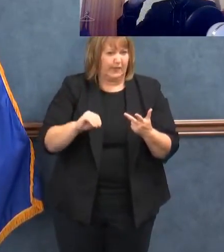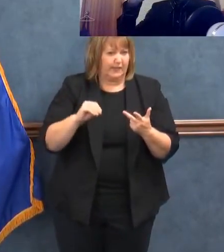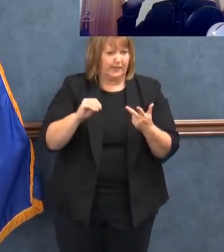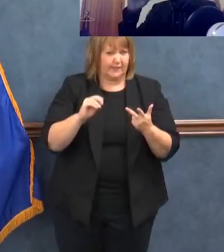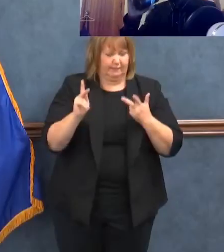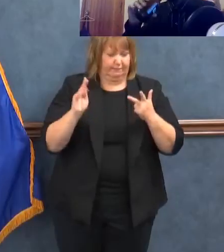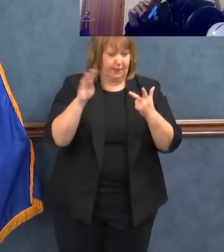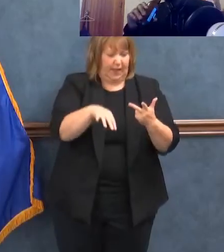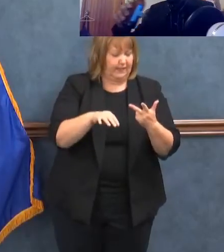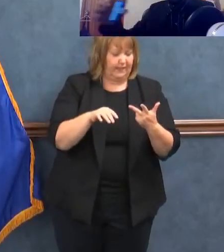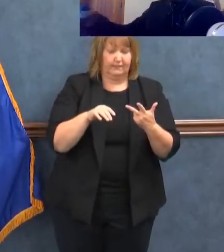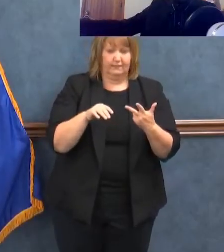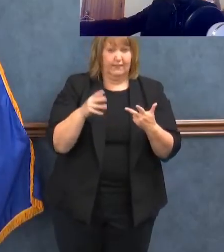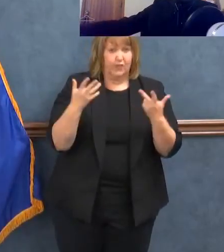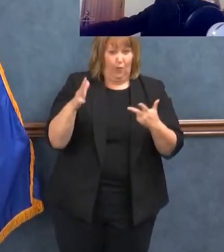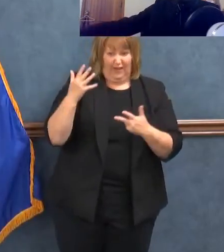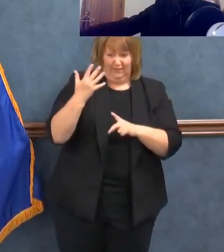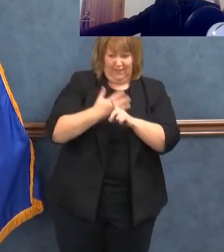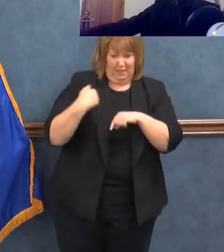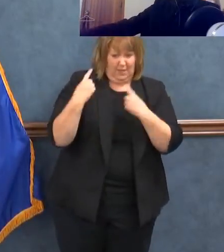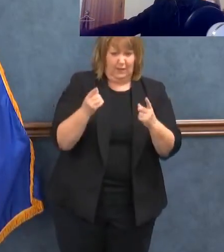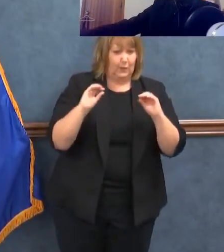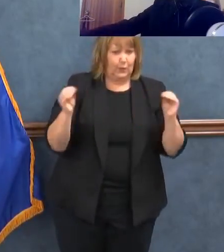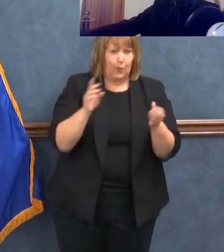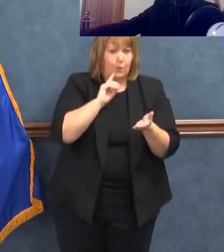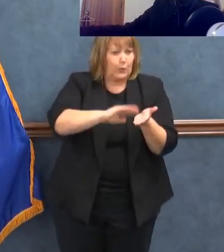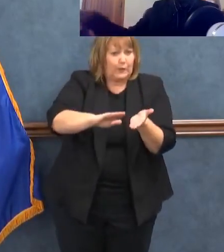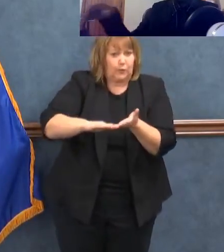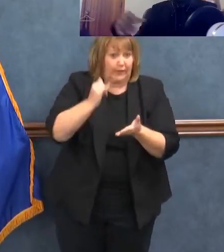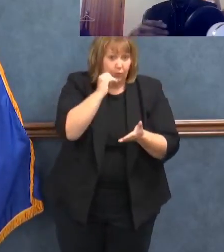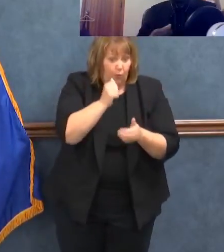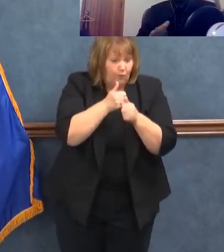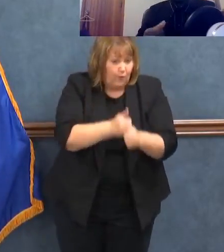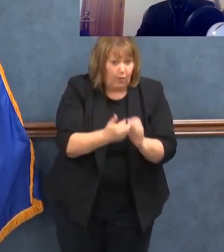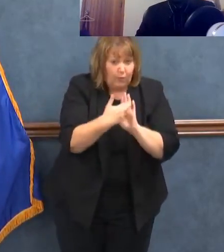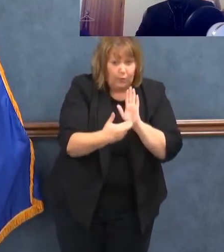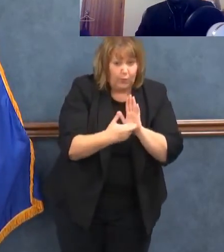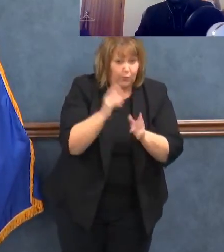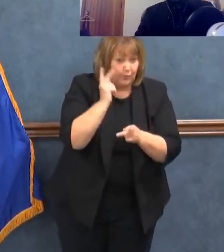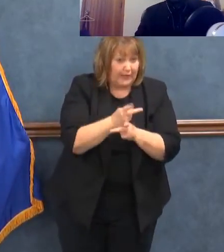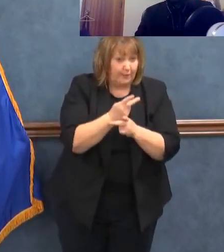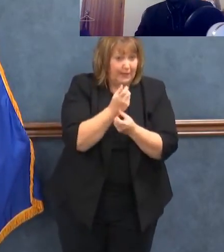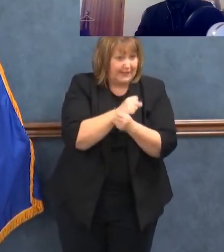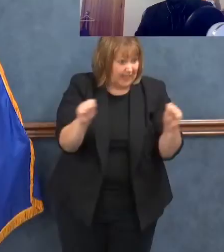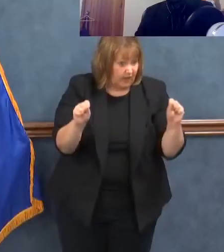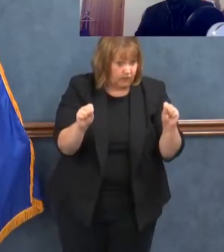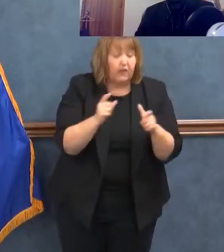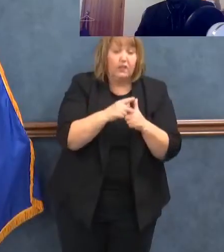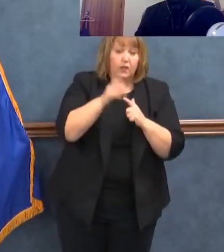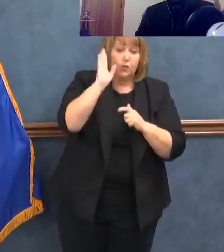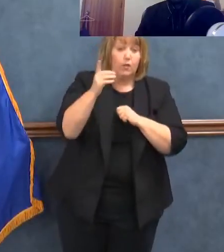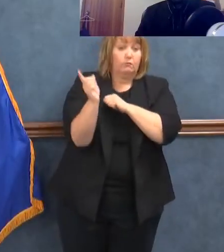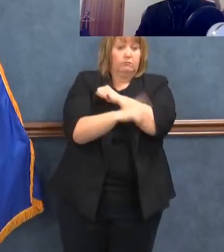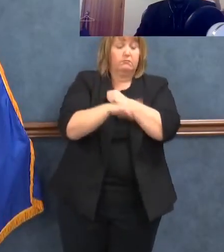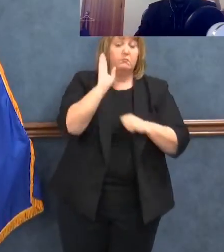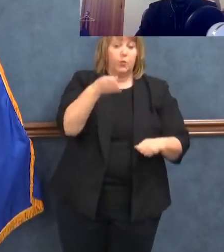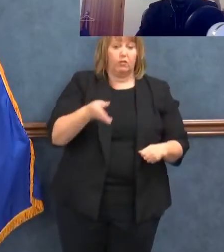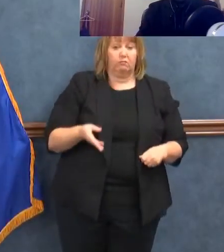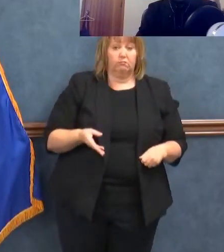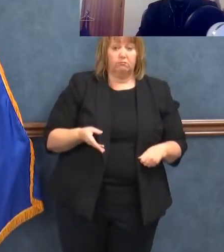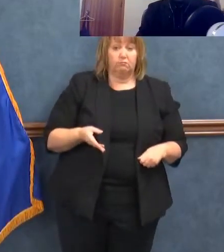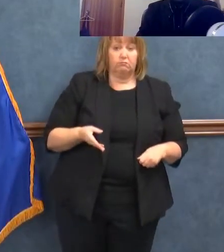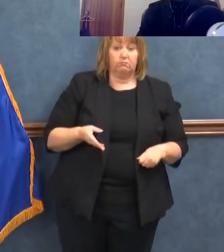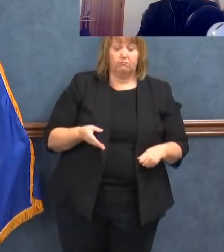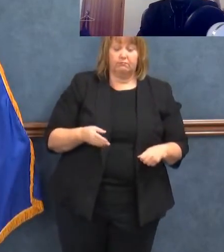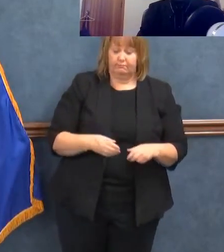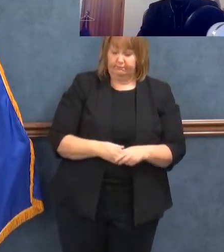No more excuses. If people aren't following the rules to keep us safe, there needs to be consequences.